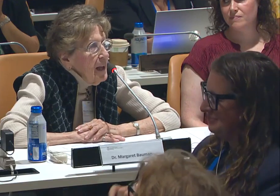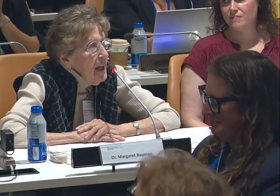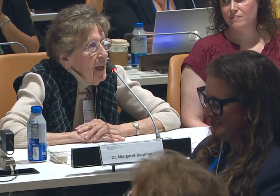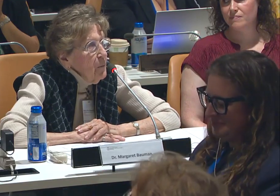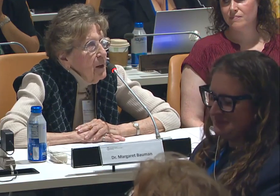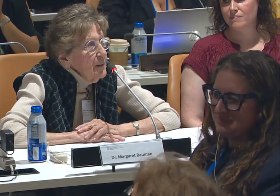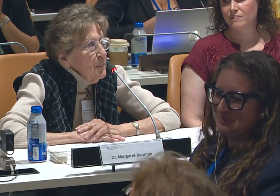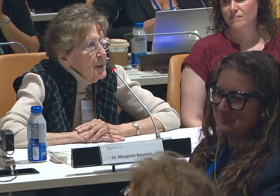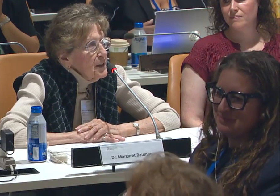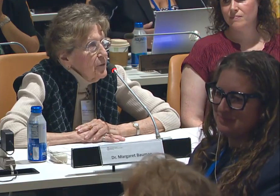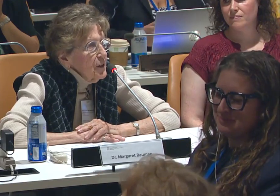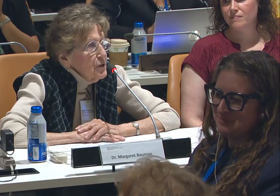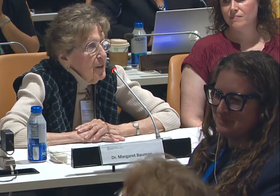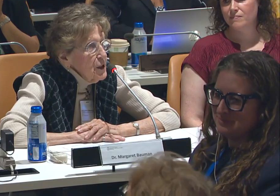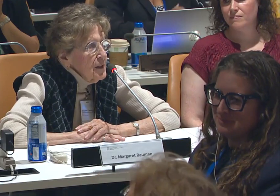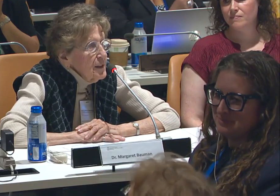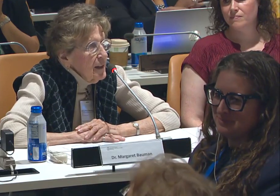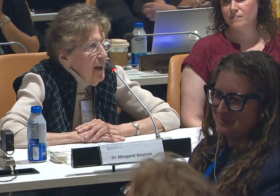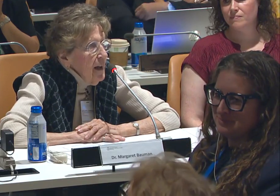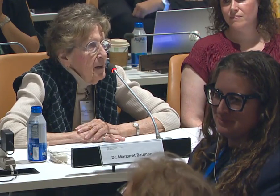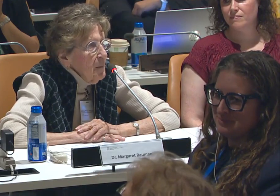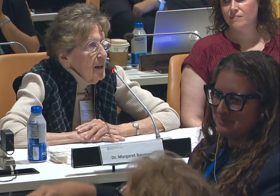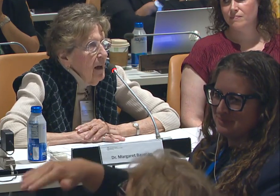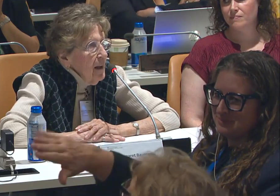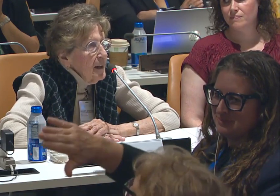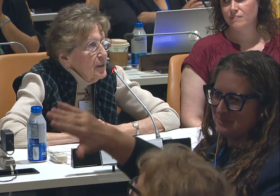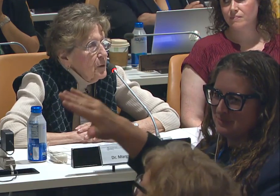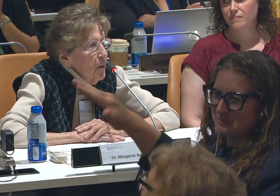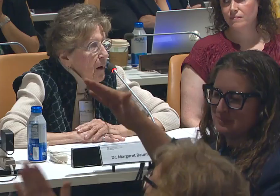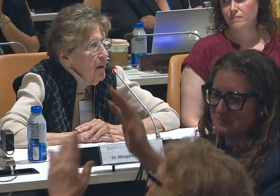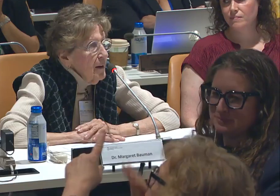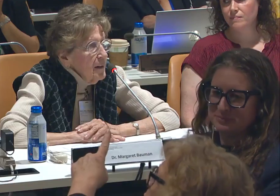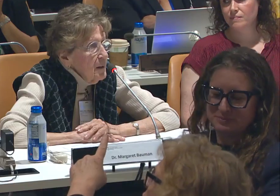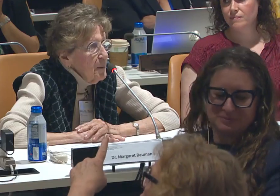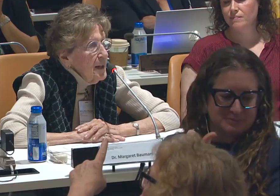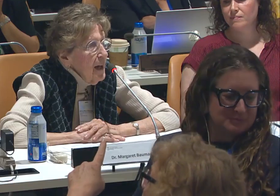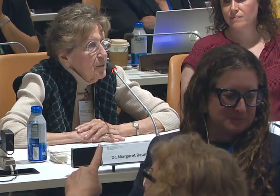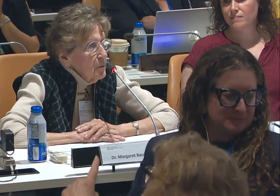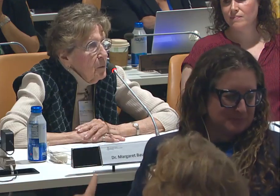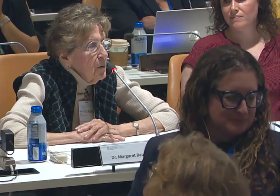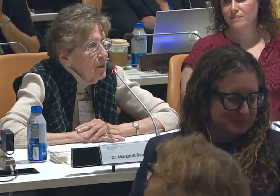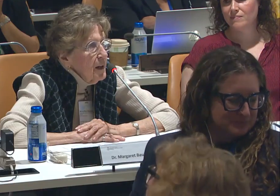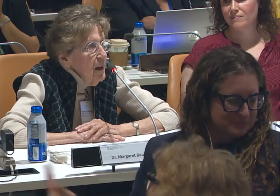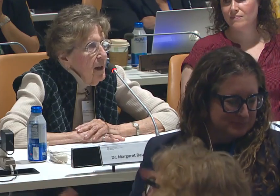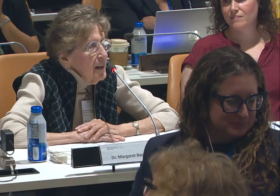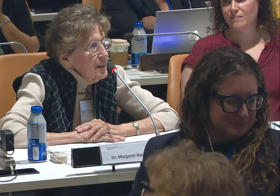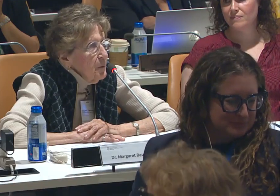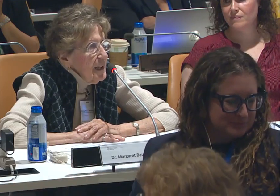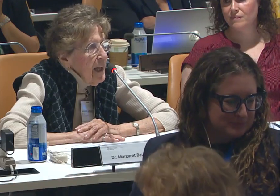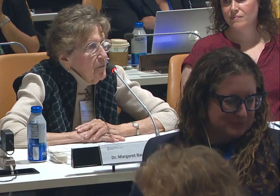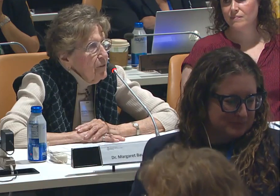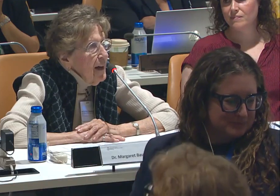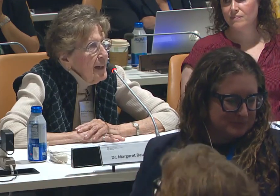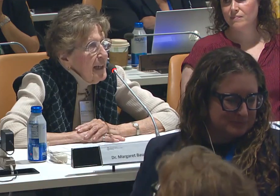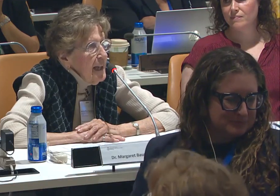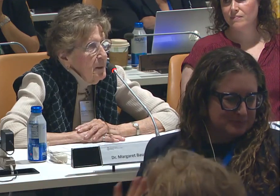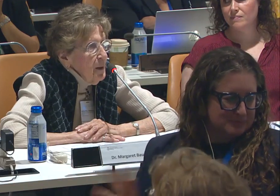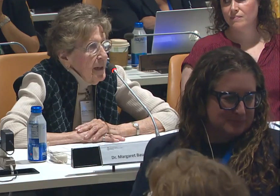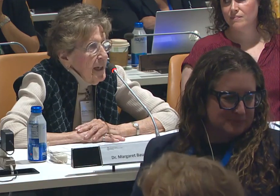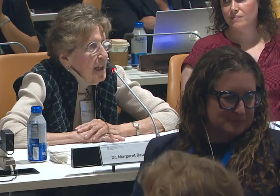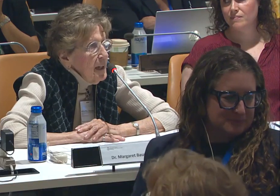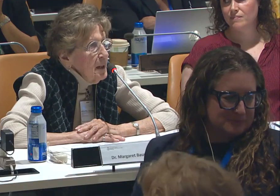up. And one of the biggest frustrations that I and my colleagues who are in the pediatric world is that we can't